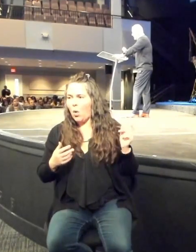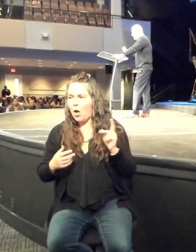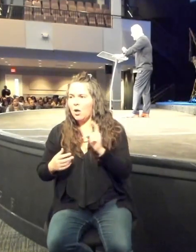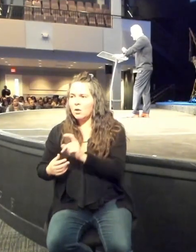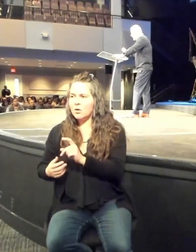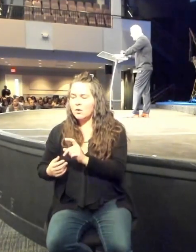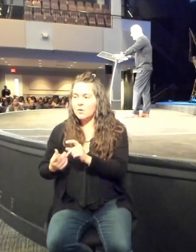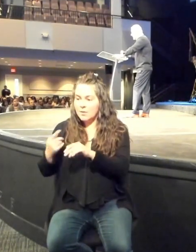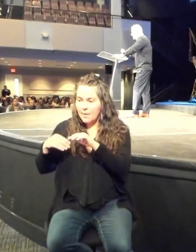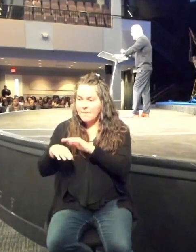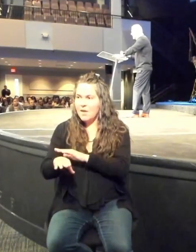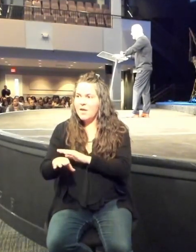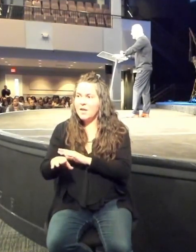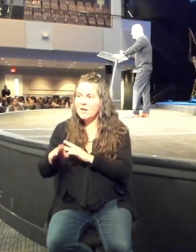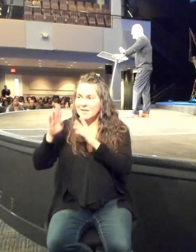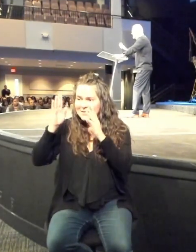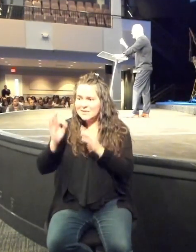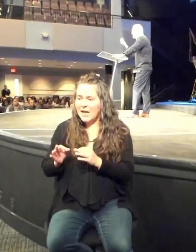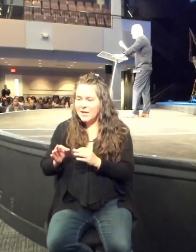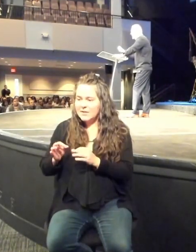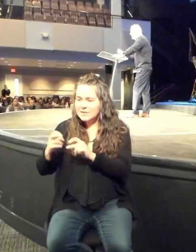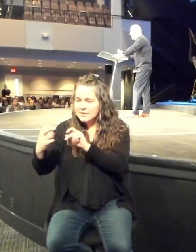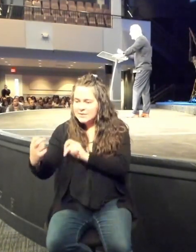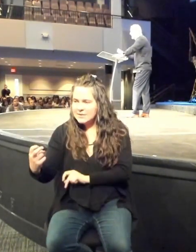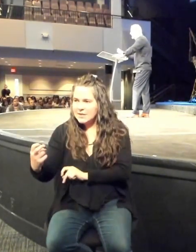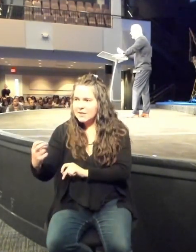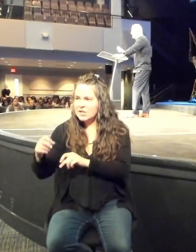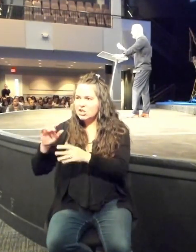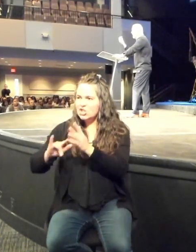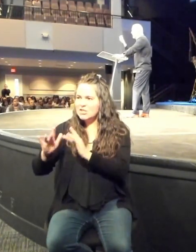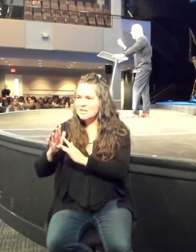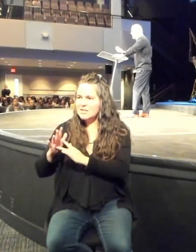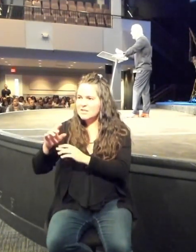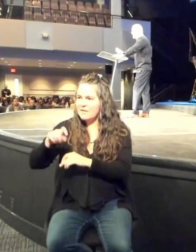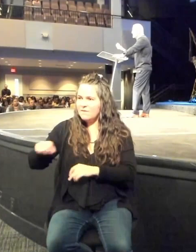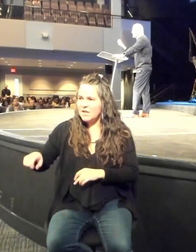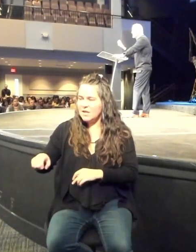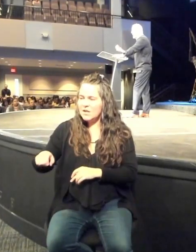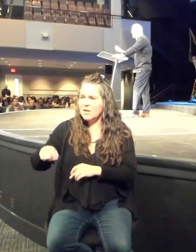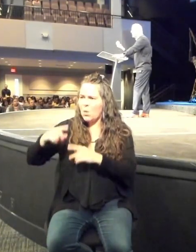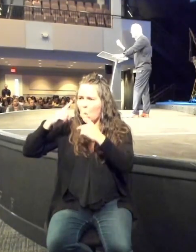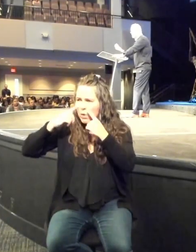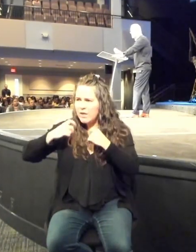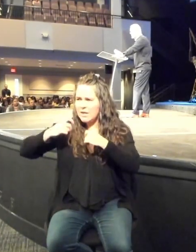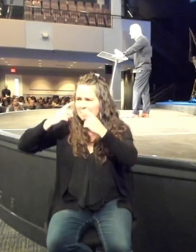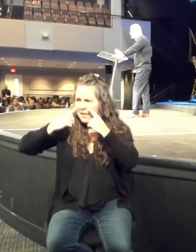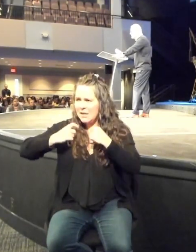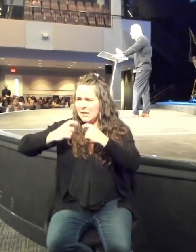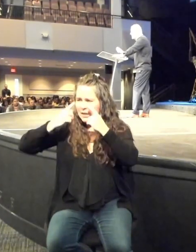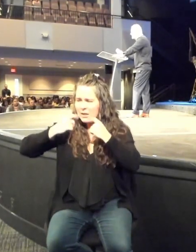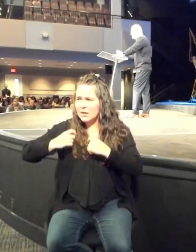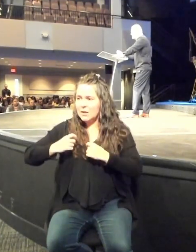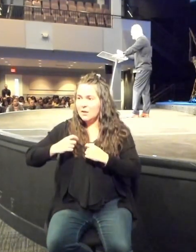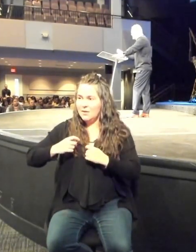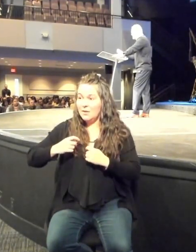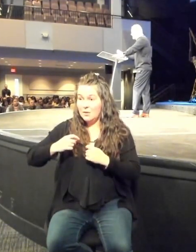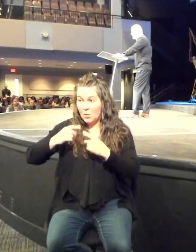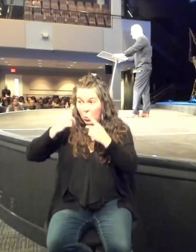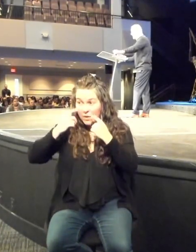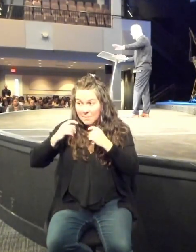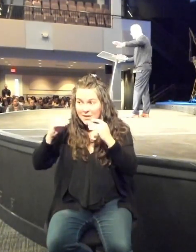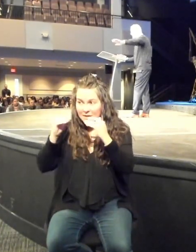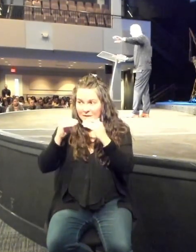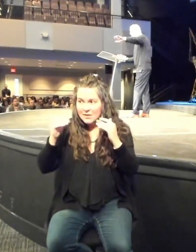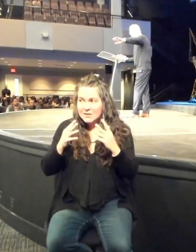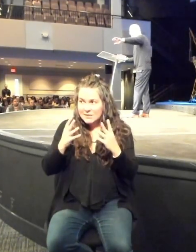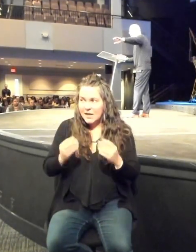wet his feet with her tears. So she's weeping. Weeping is a sign of tenderness. Let me just say this